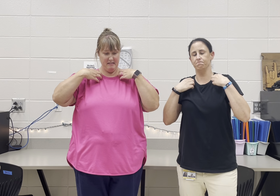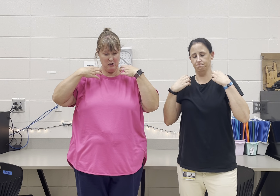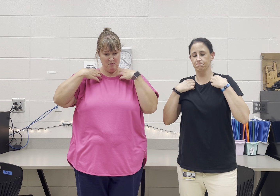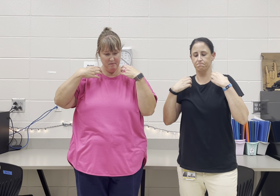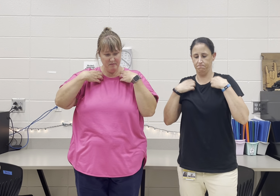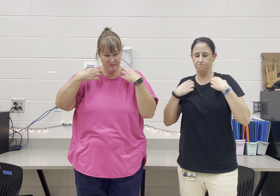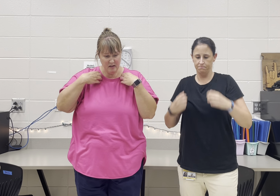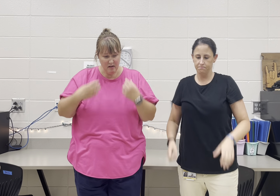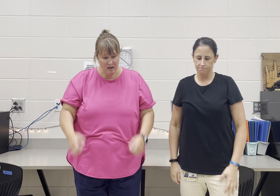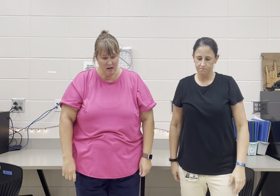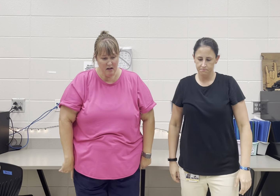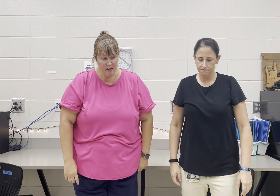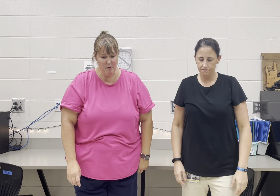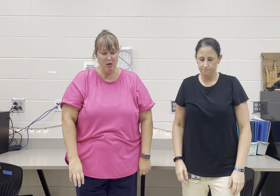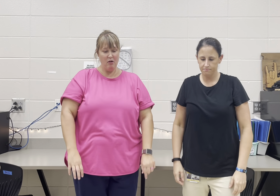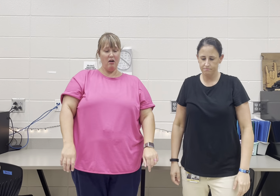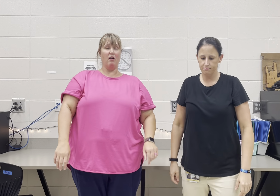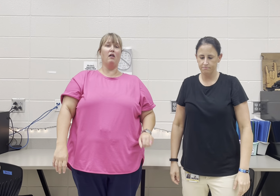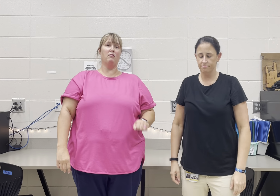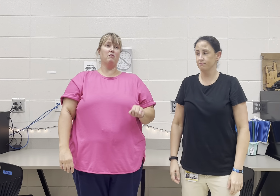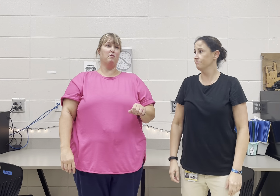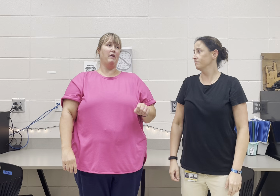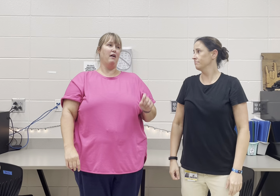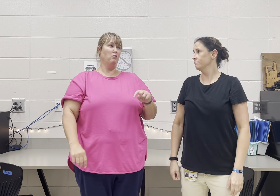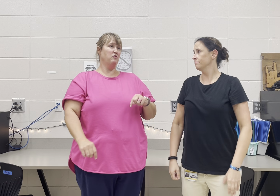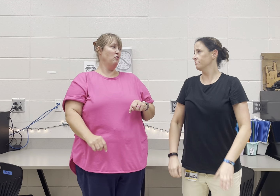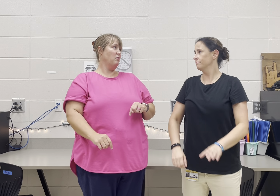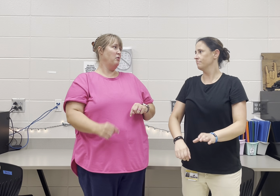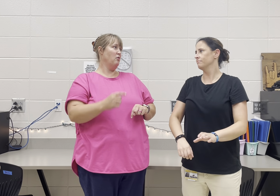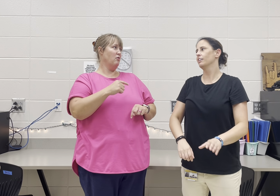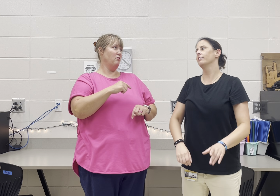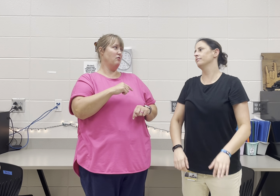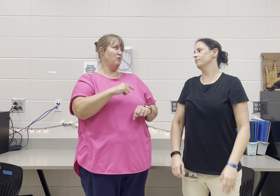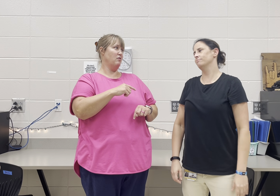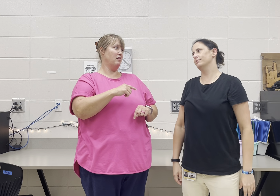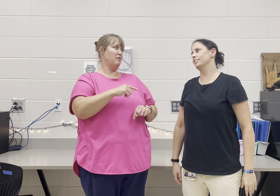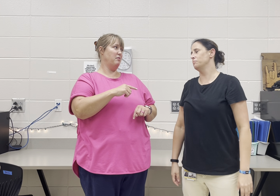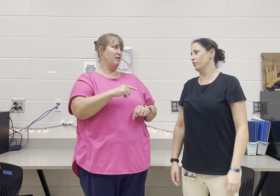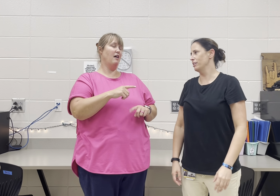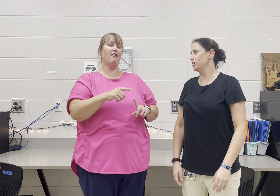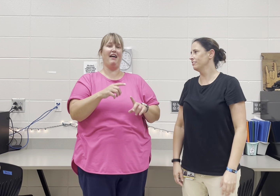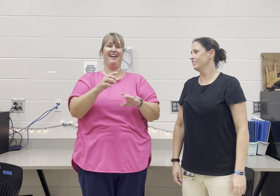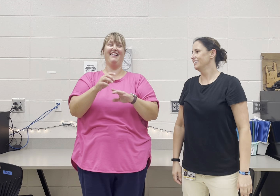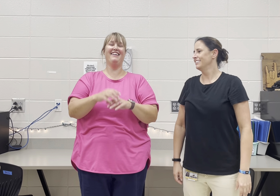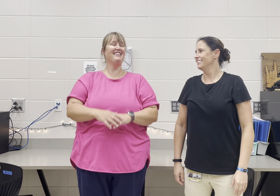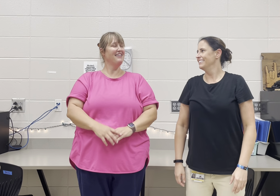too. Computer. Oh wait, old school computer or new school? Come on, Grandma.